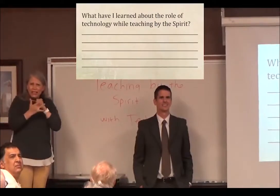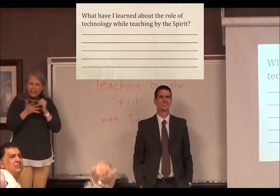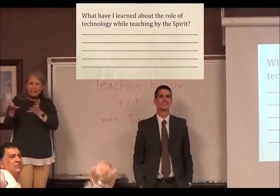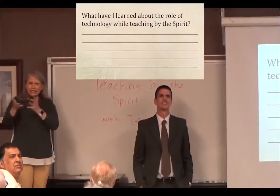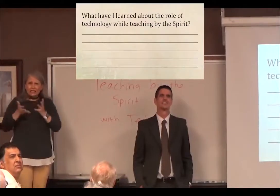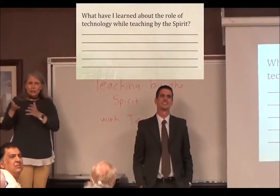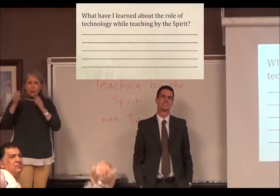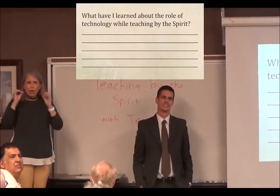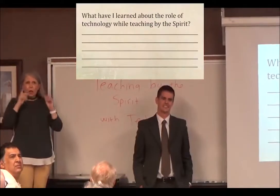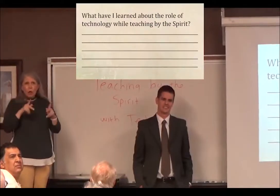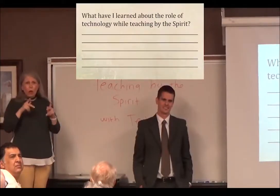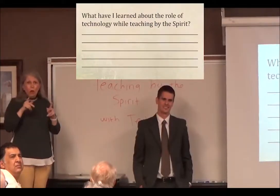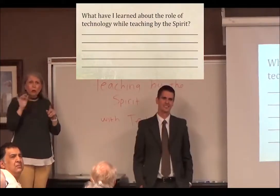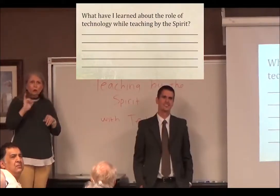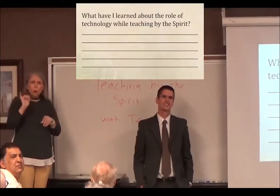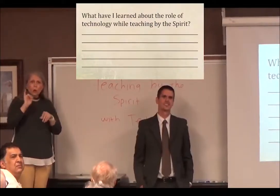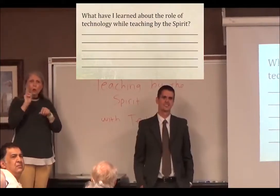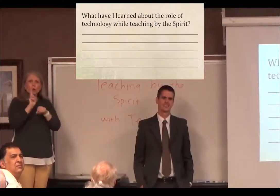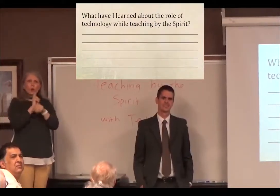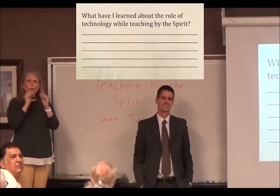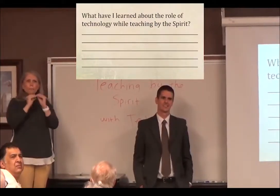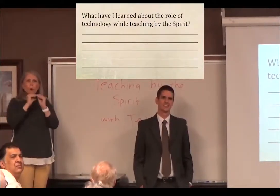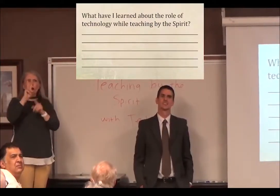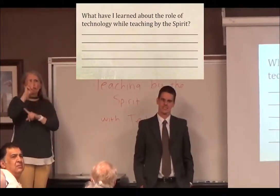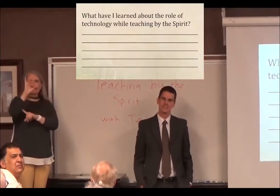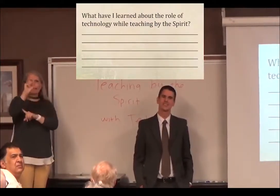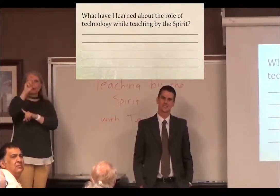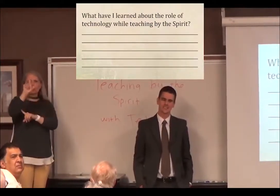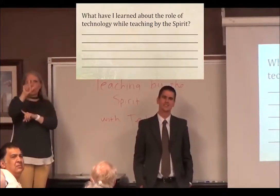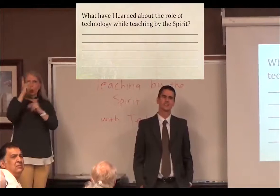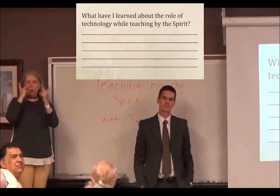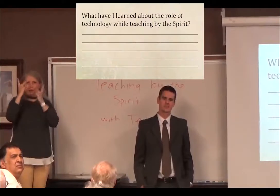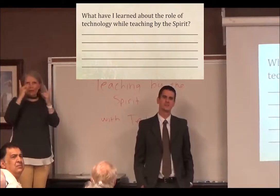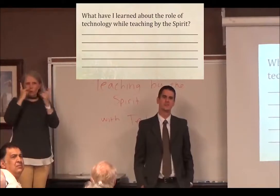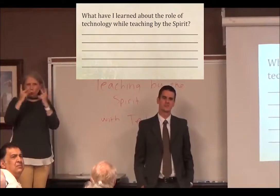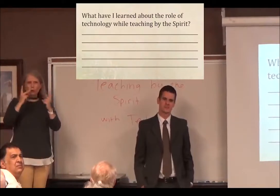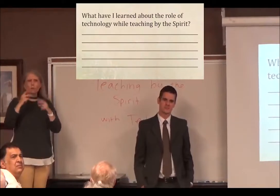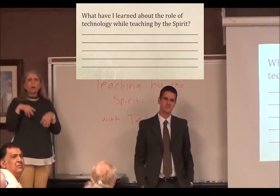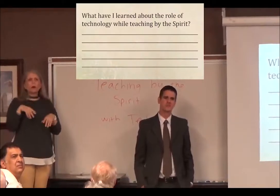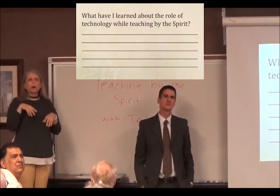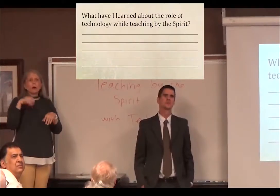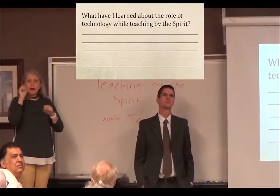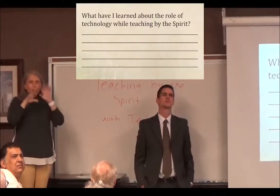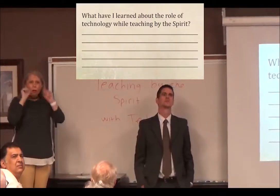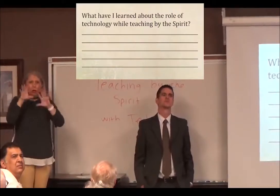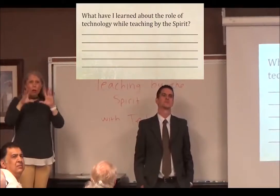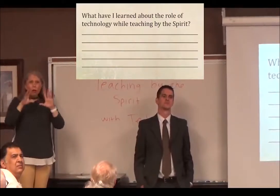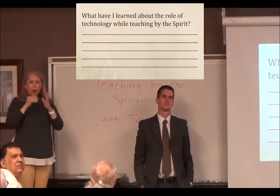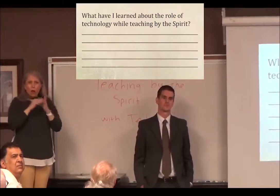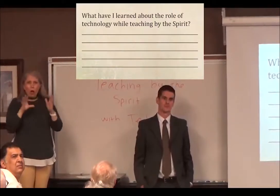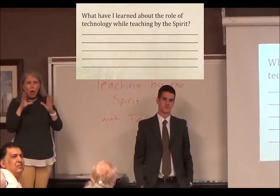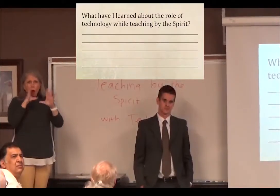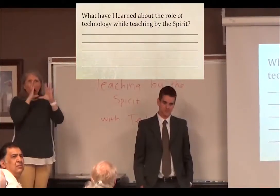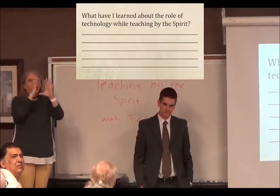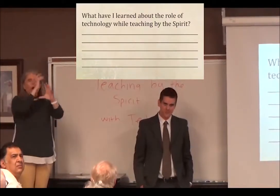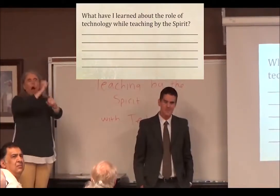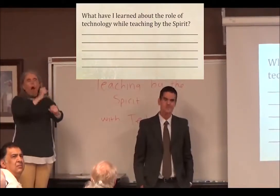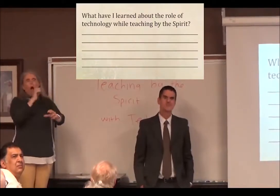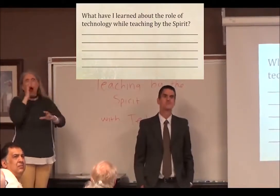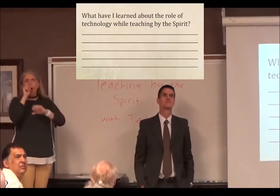teacher will try and use technology, and they have to use more visual aids to get them involved. And then the